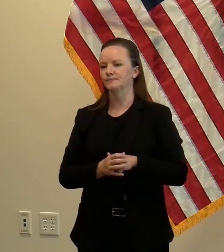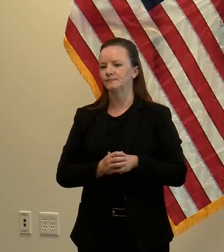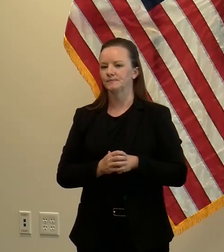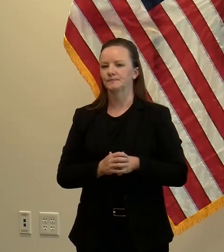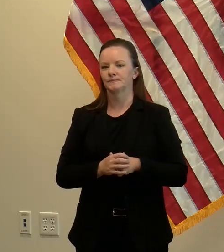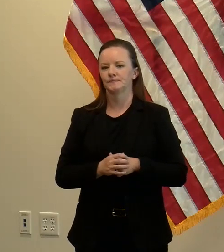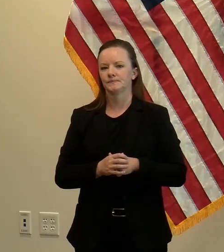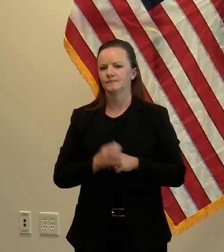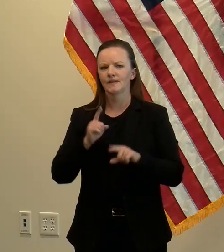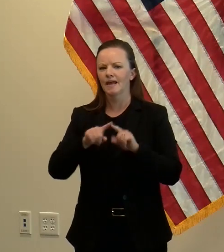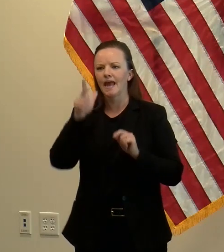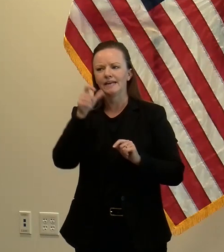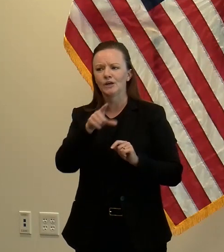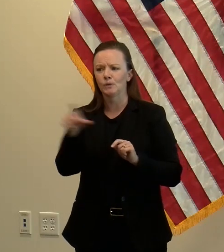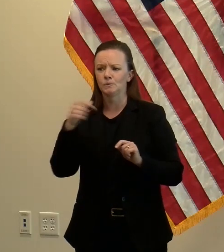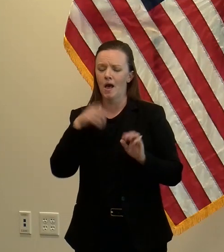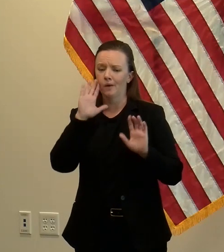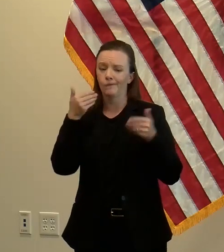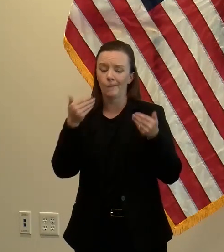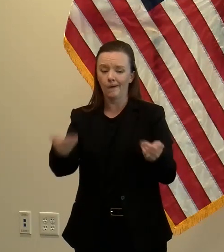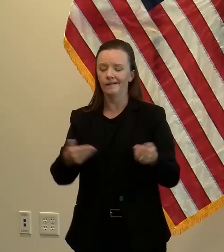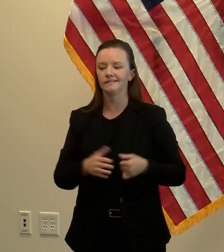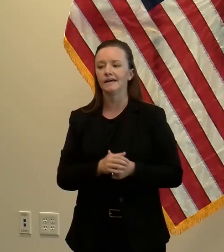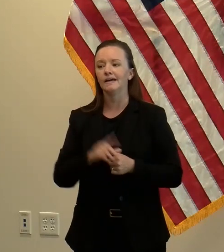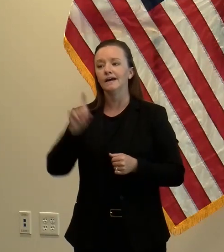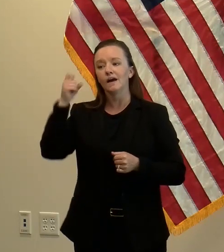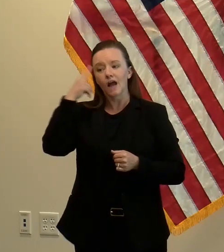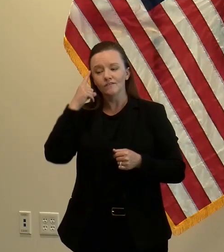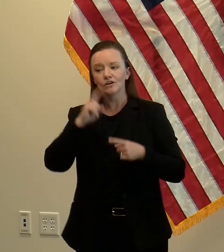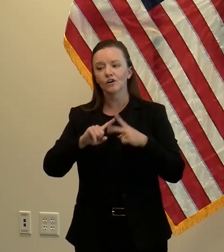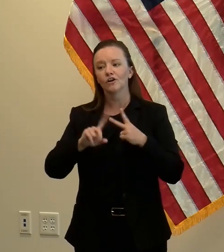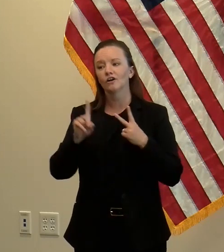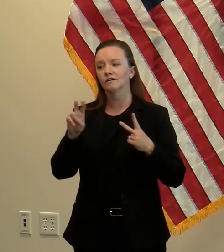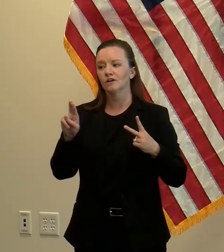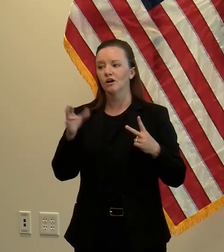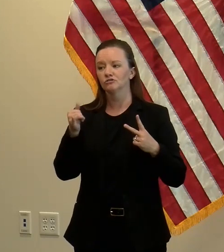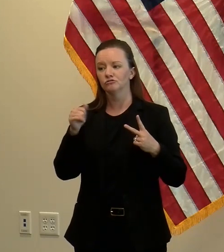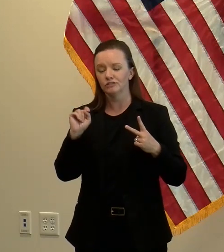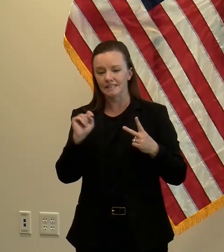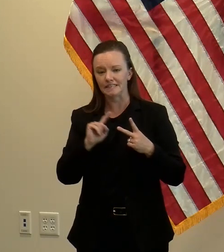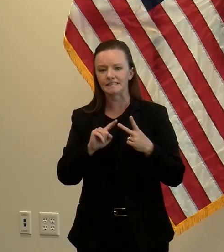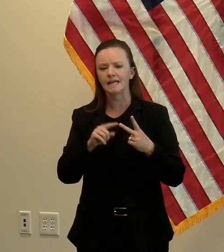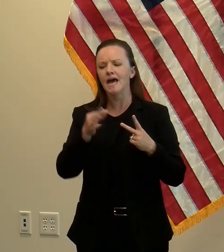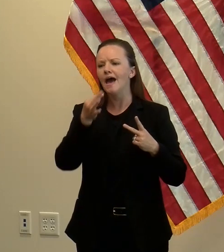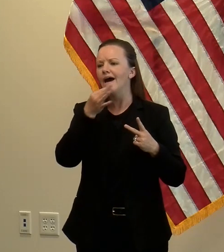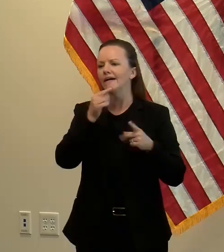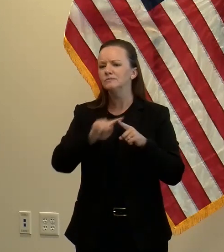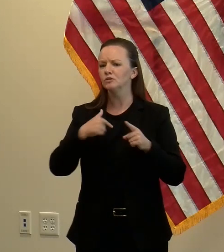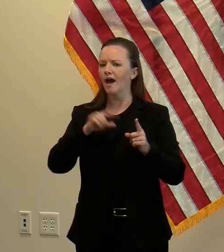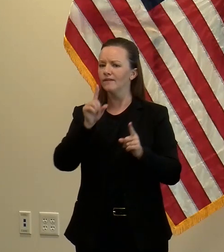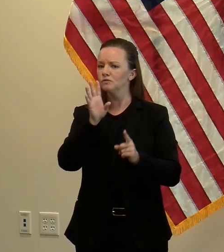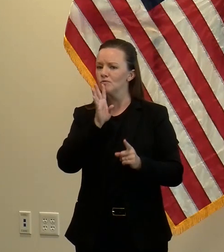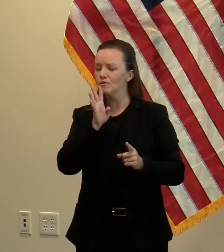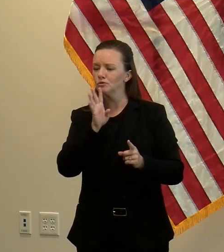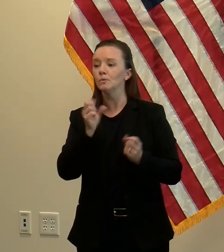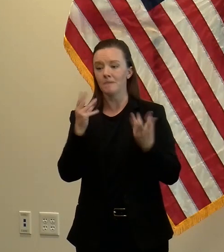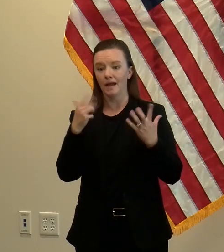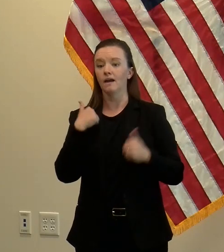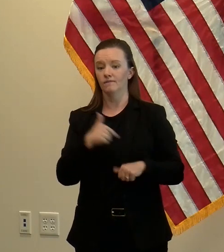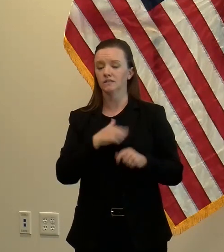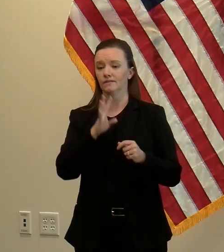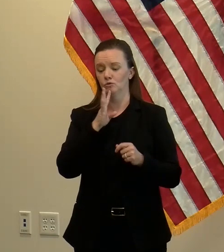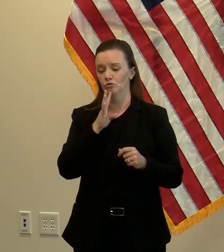I can't hear you, so I'll just go ahead. Governor Dr. Christ, experts I've spoken to and that many of us have spoken to have talked about